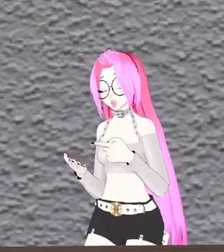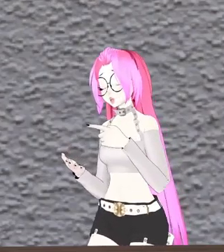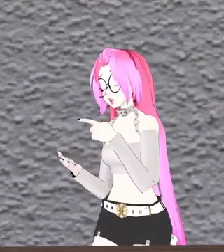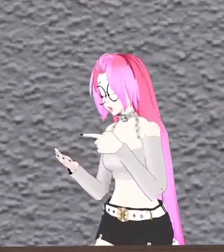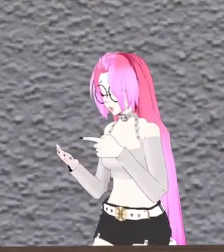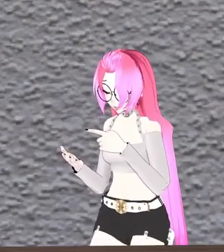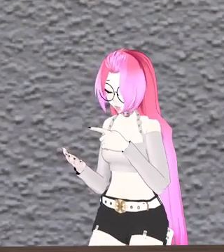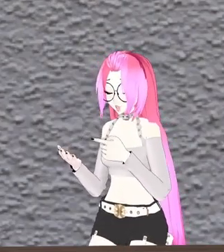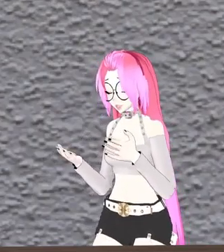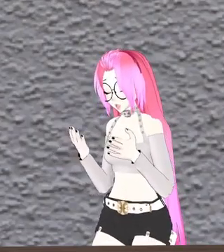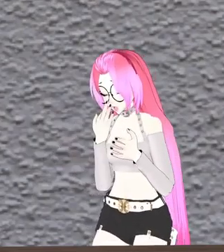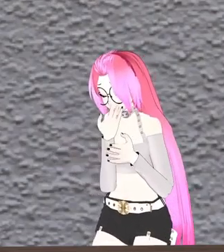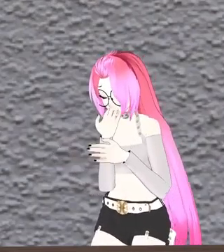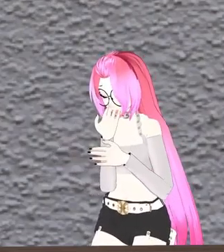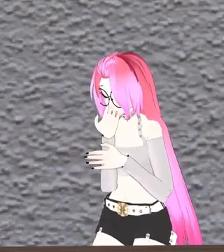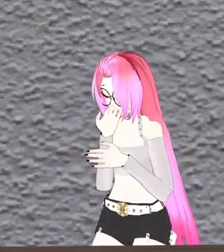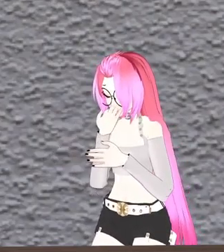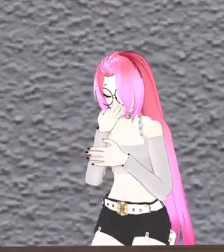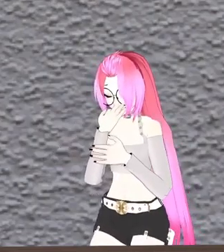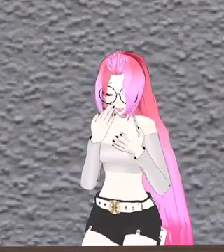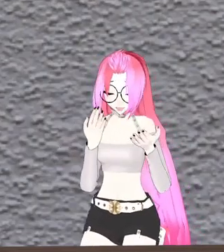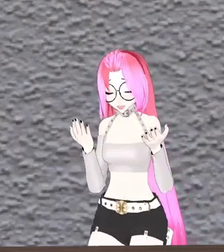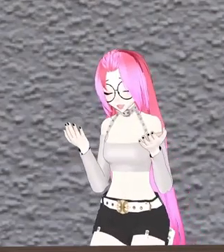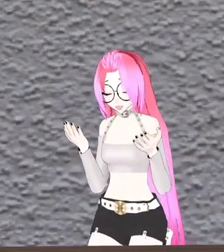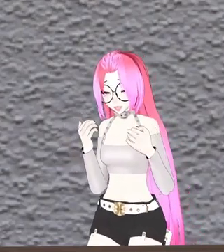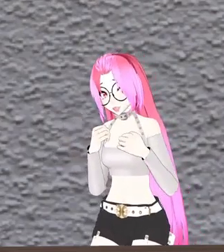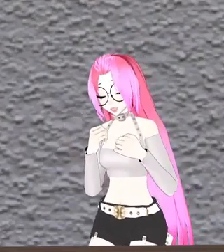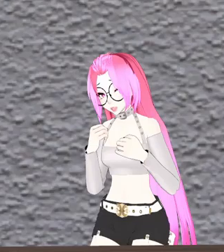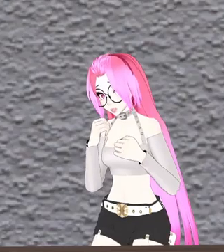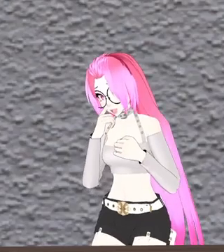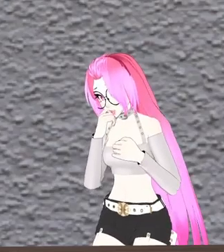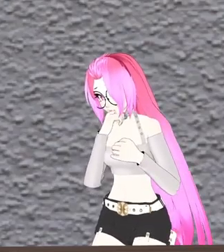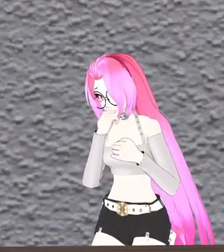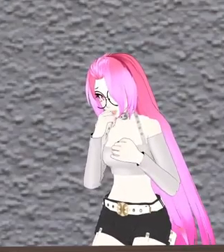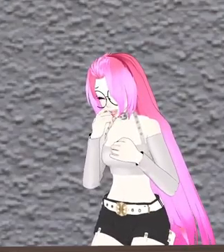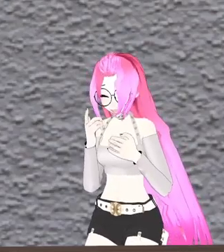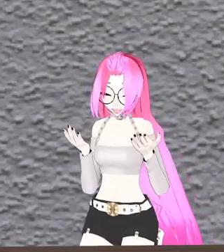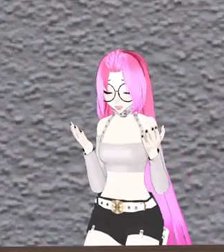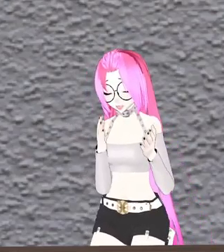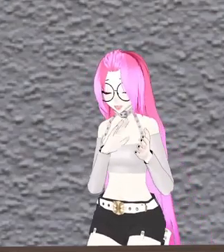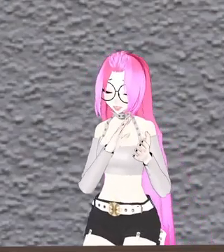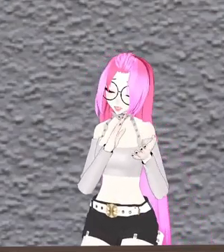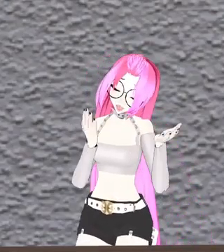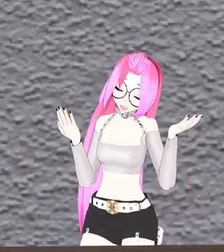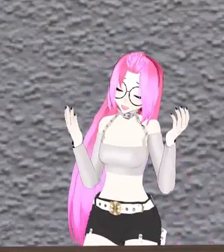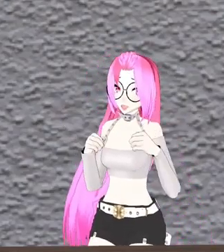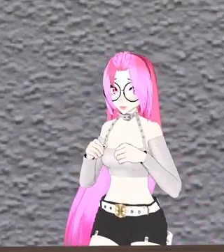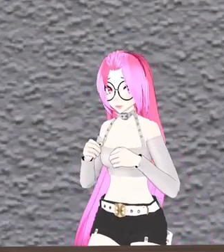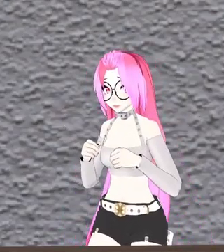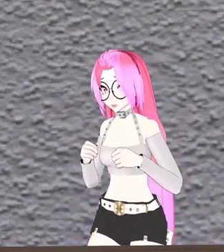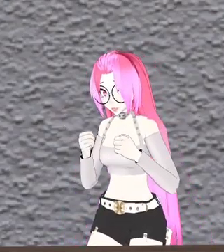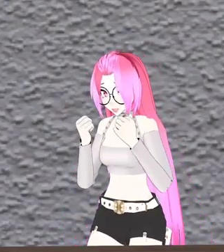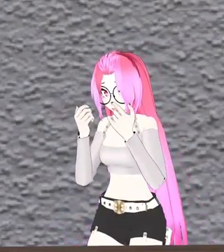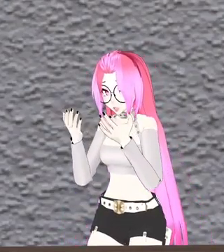stop. So, you know, as long as it's understood, I'm going to keep doing it. But yeah, it's fine. You know, does that answer your